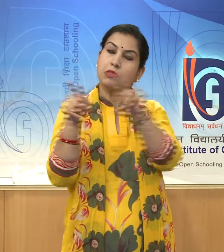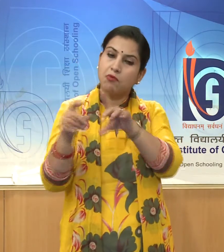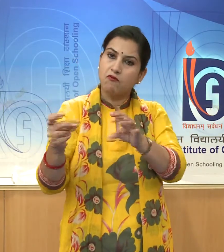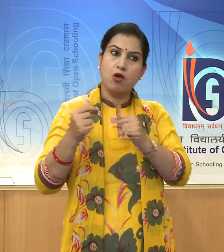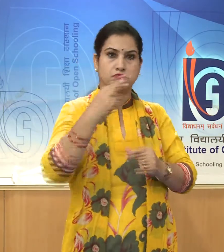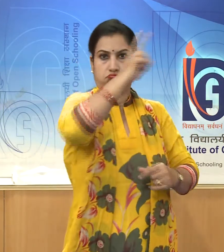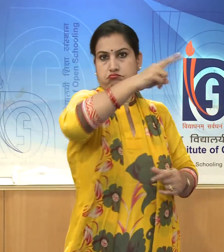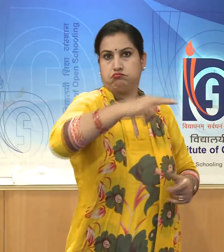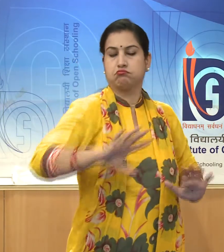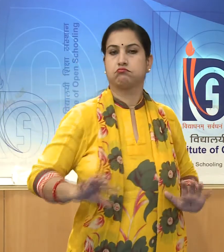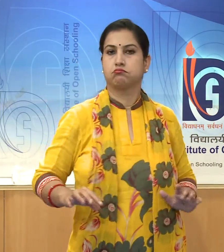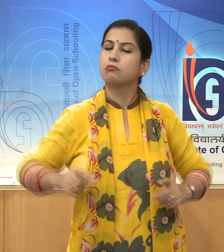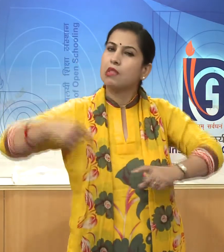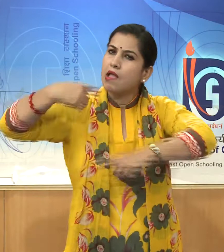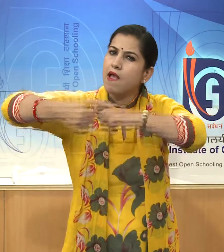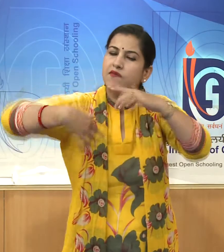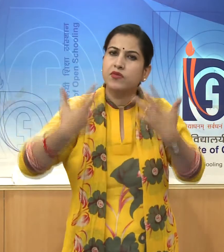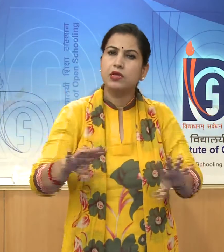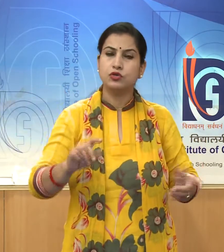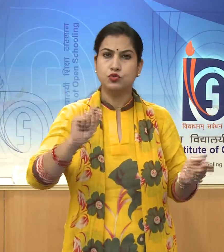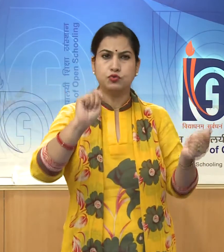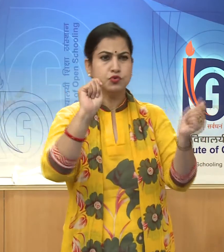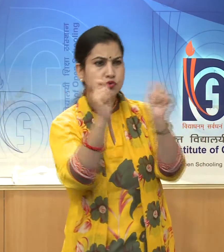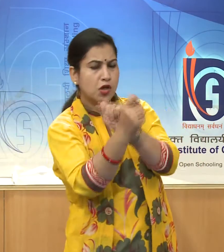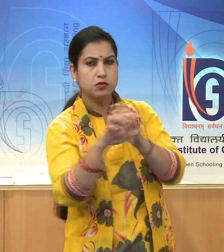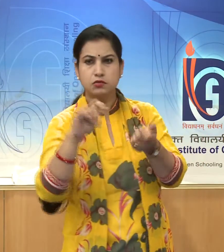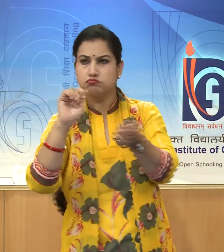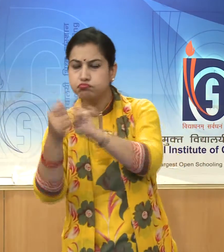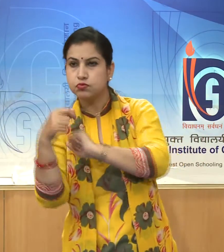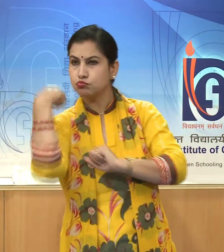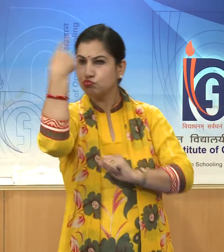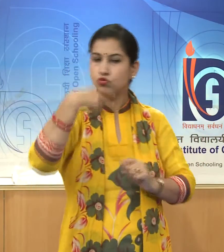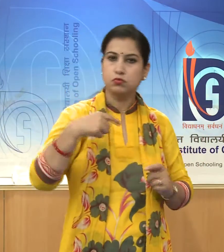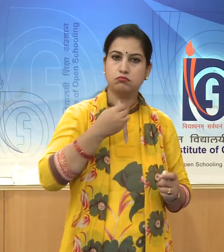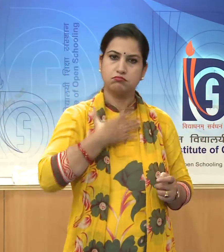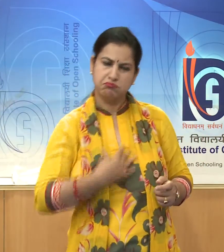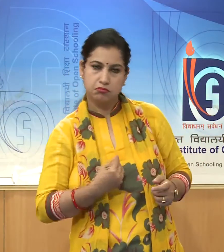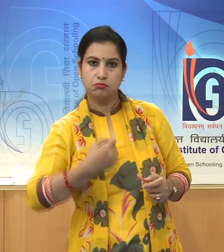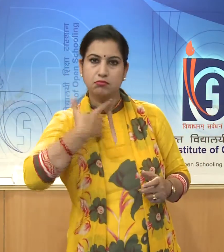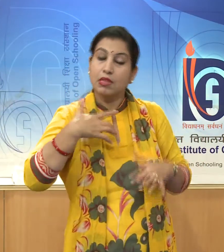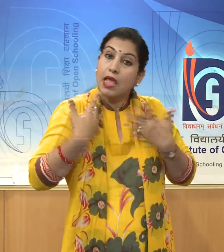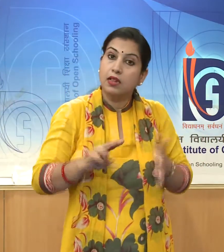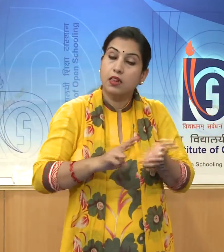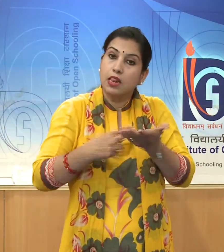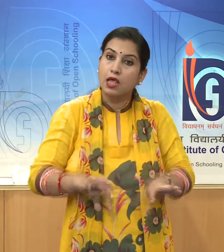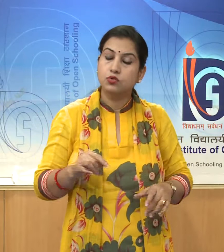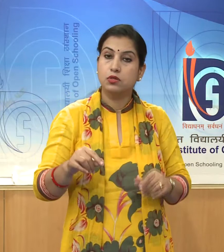even every changing moods of nature.